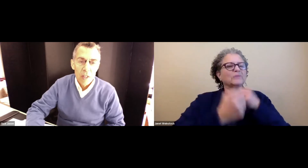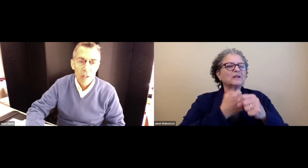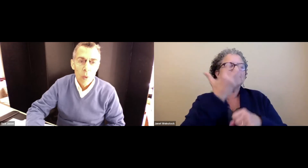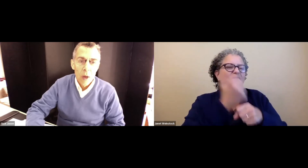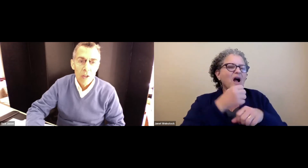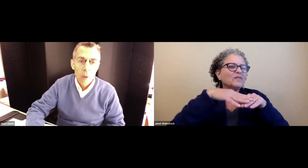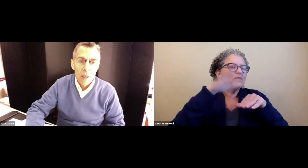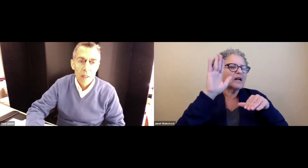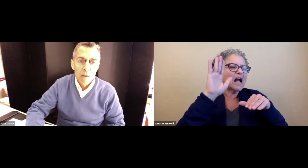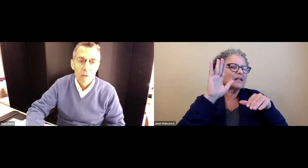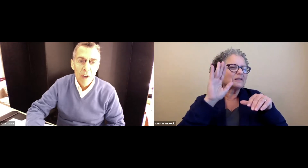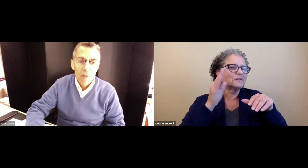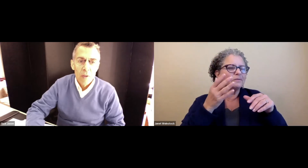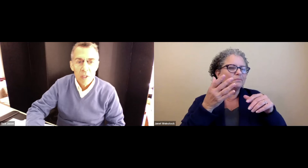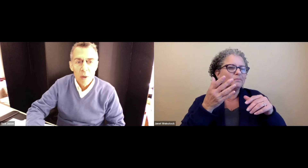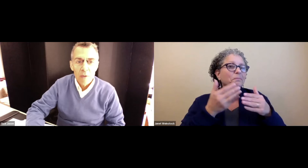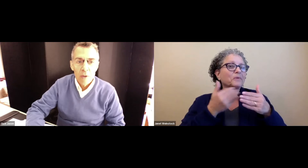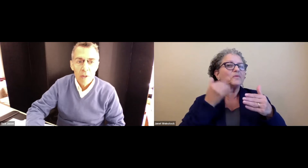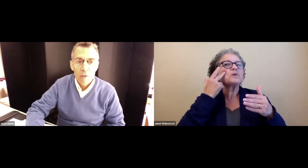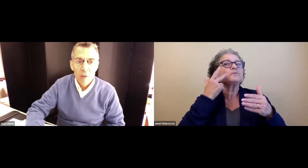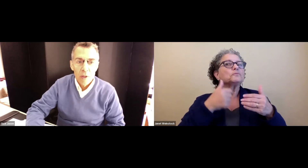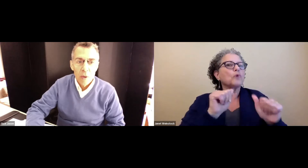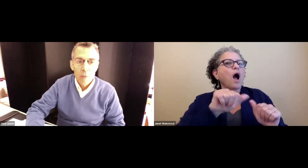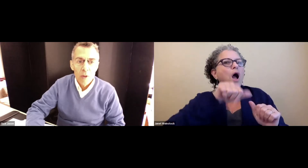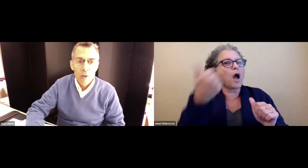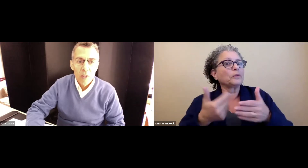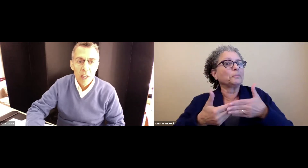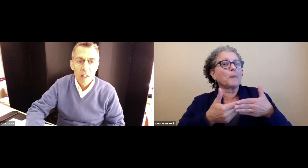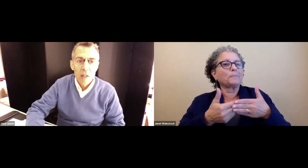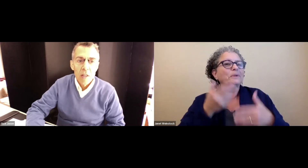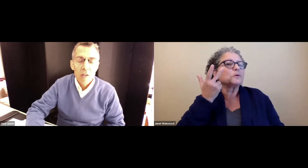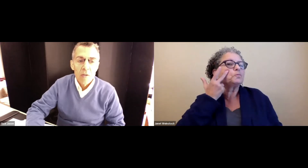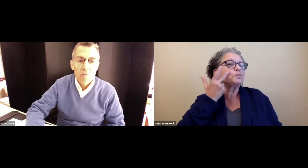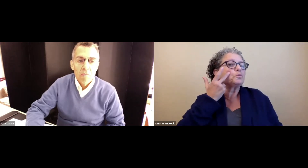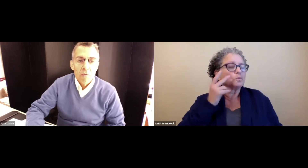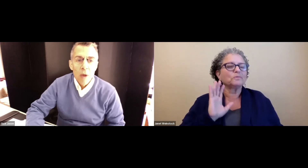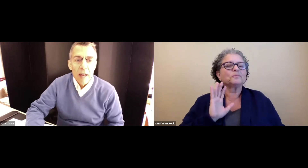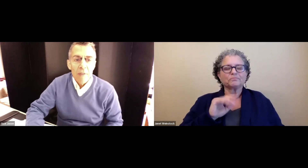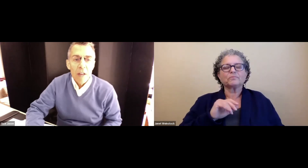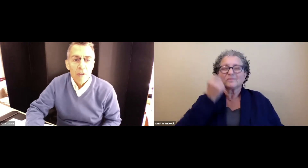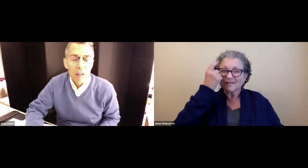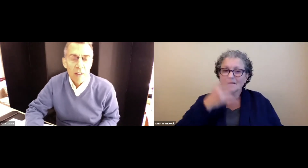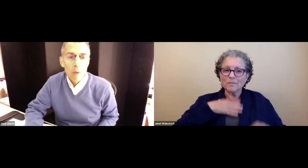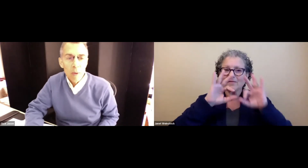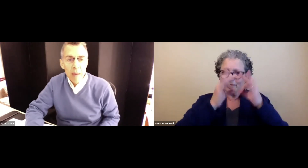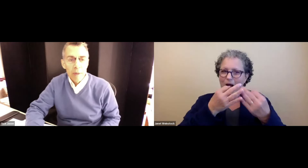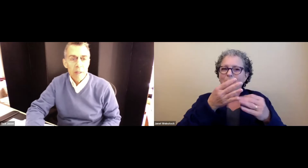why don't you wait 5 and see you after they're 5 years old before you see, and try to have another child and see what would happen.